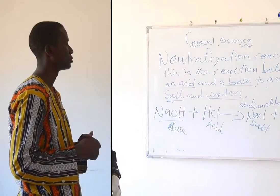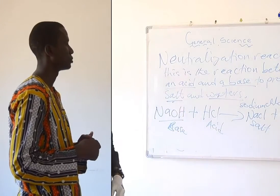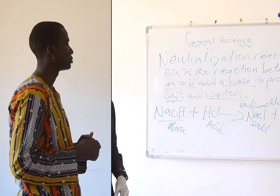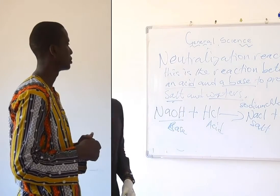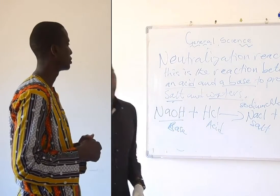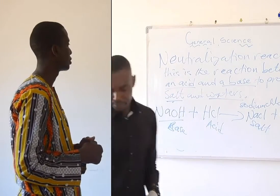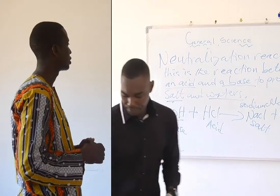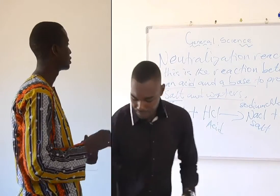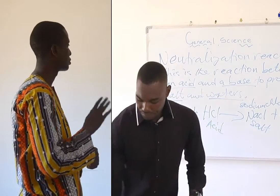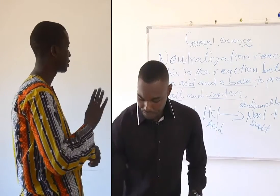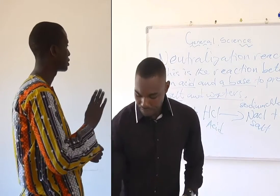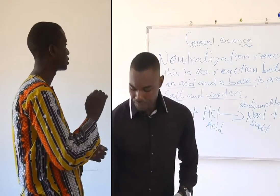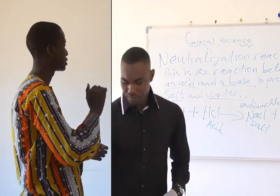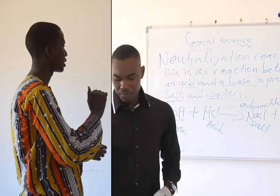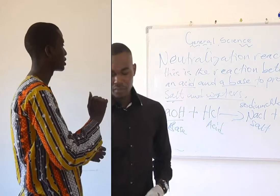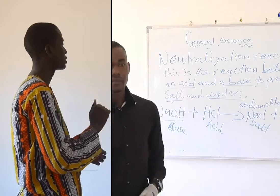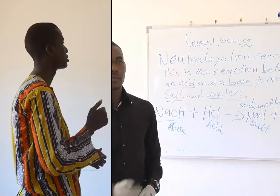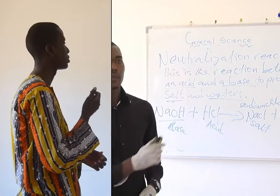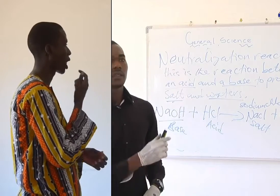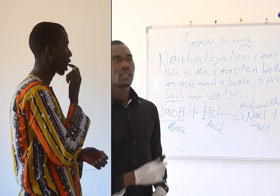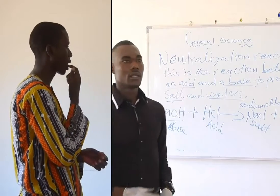that, okay.